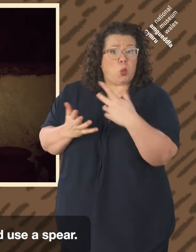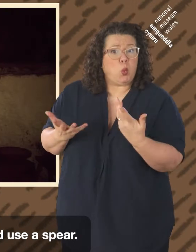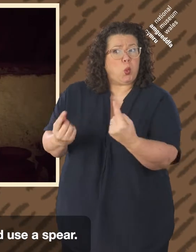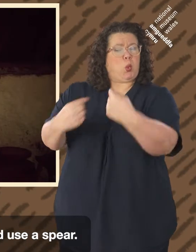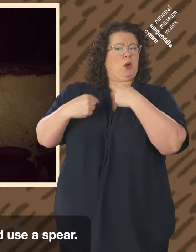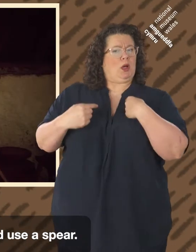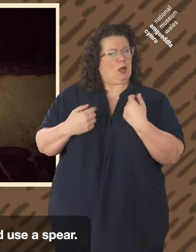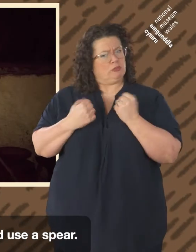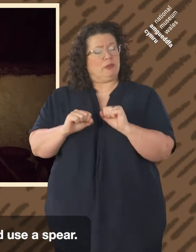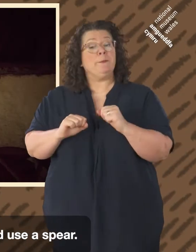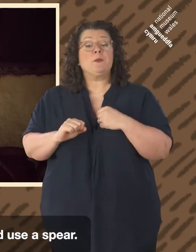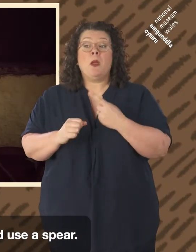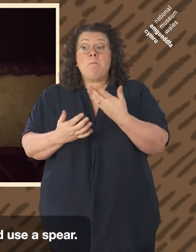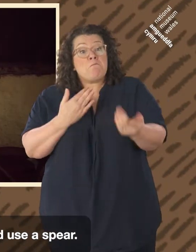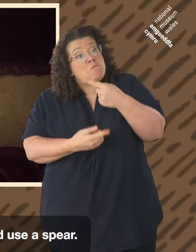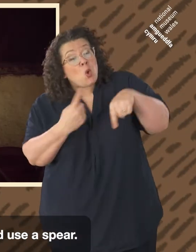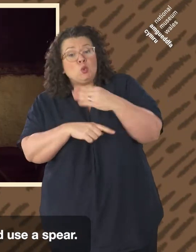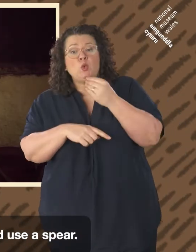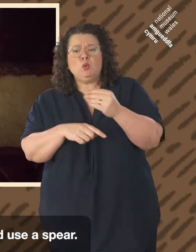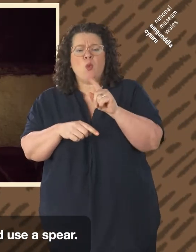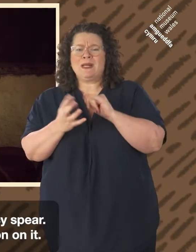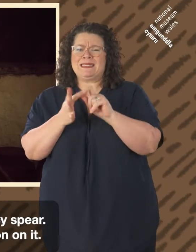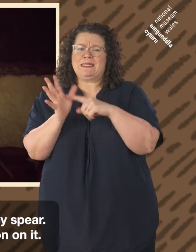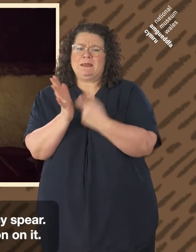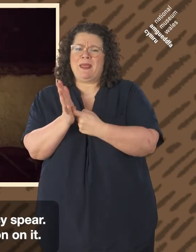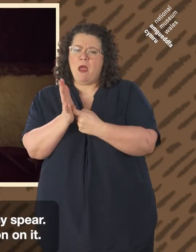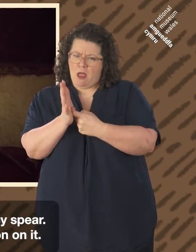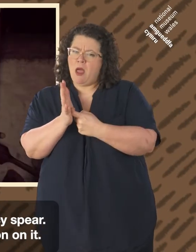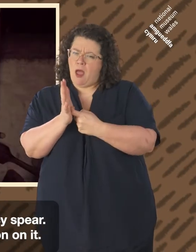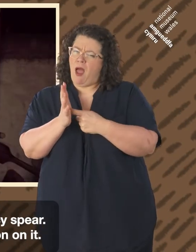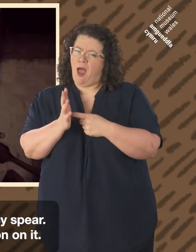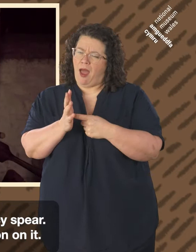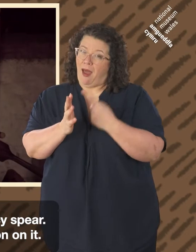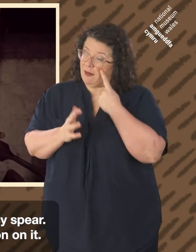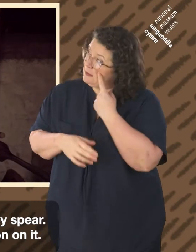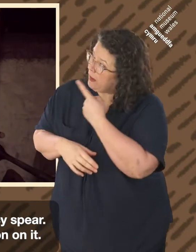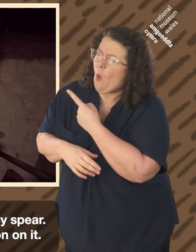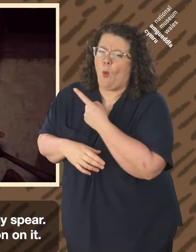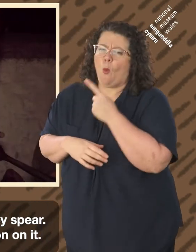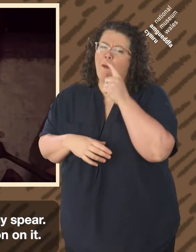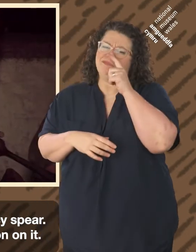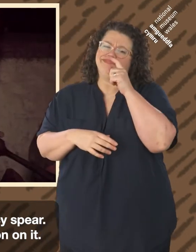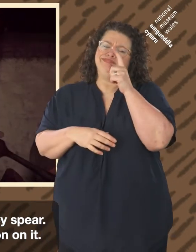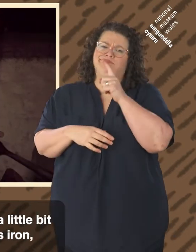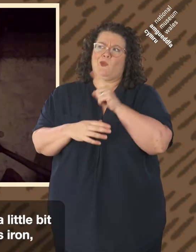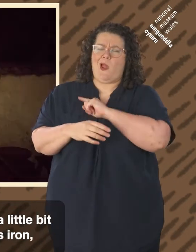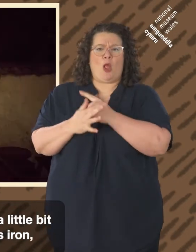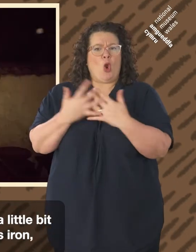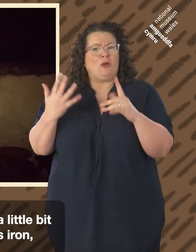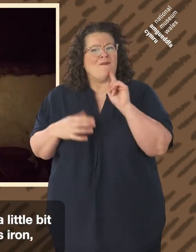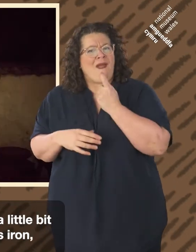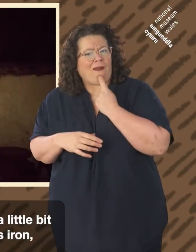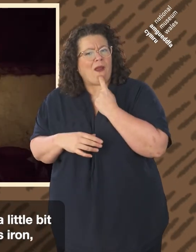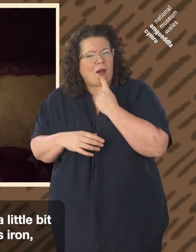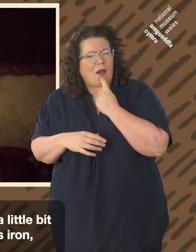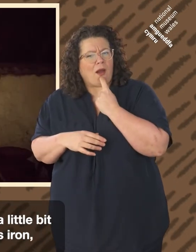people would use a spear. This is quite a fancy spear. There's a lot of iron on it. Sometimes they'll be a